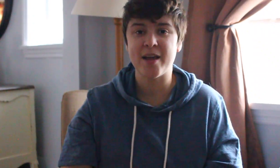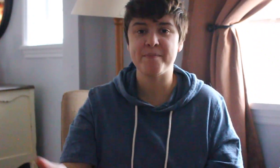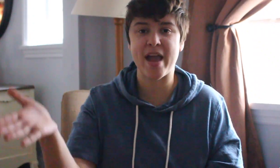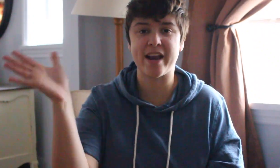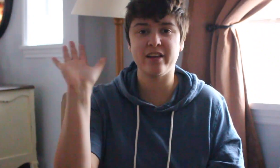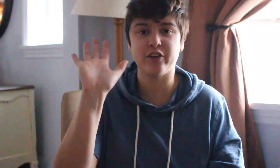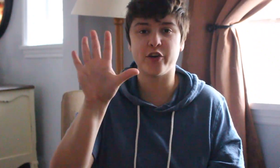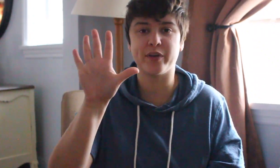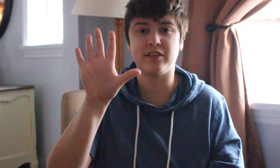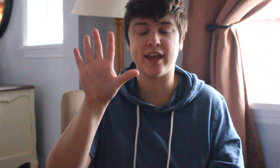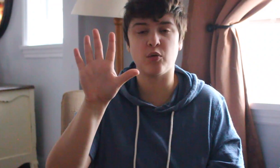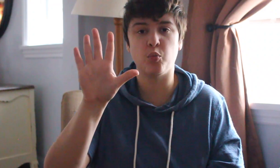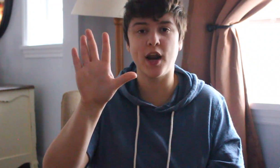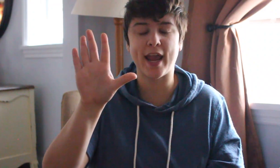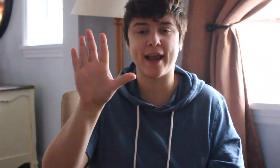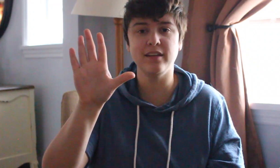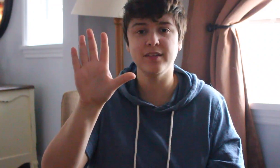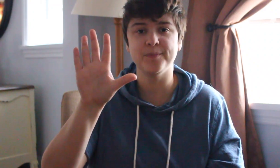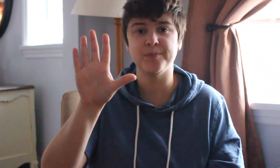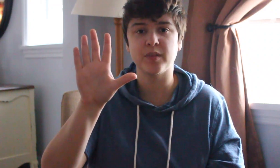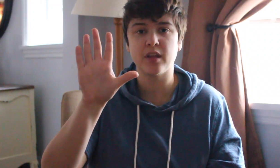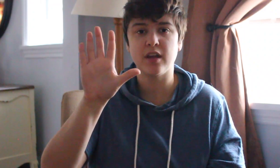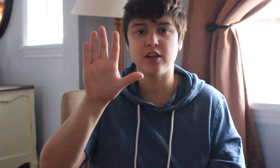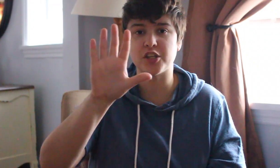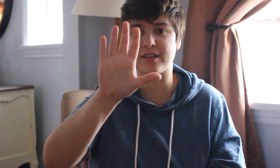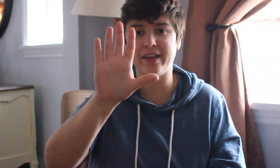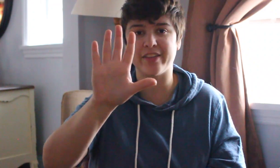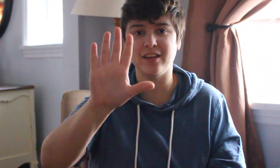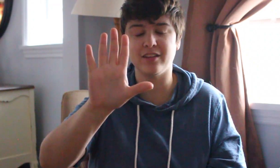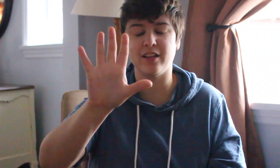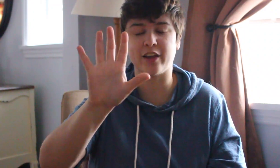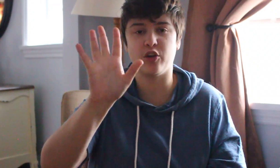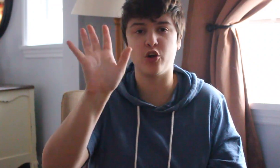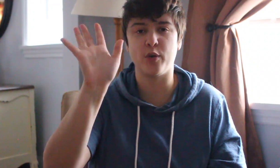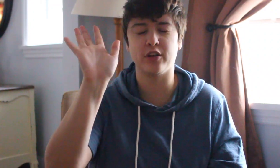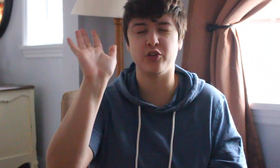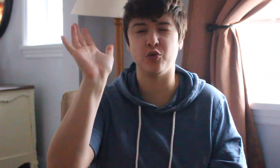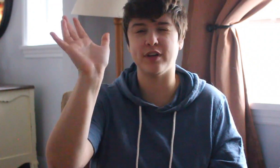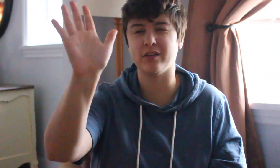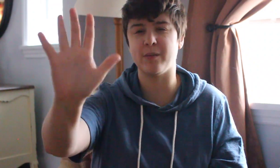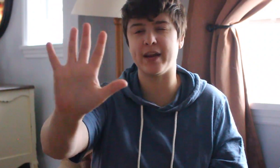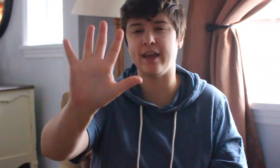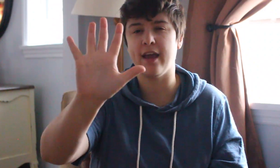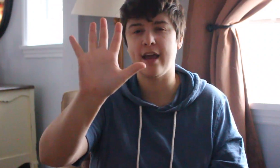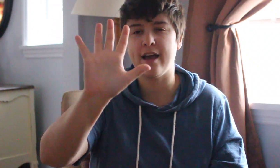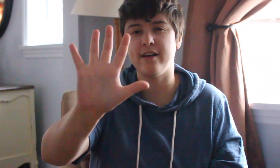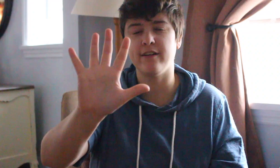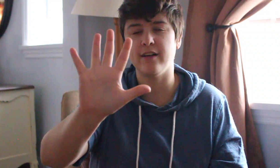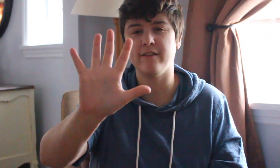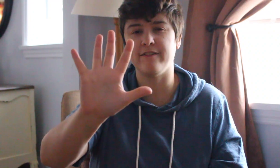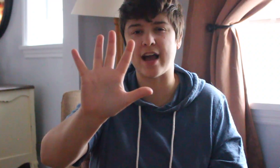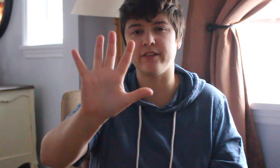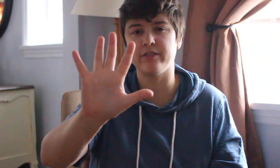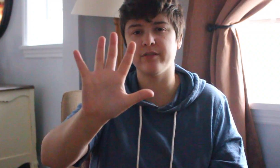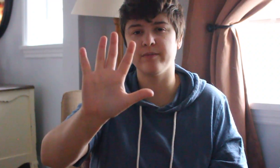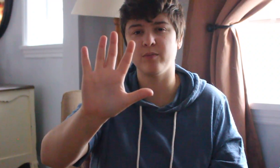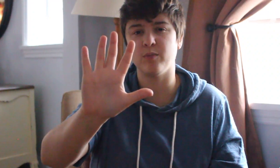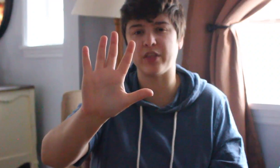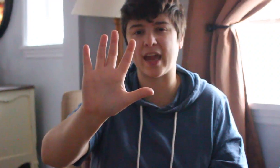Man you're going to take one hand just like this like you're going to tell somebody five with your